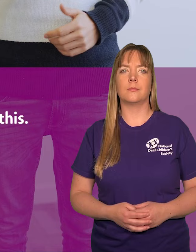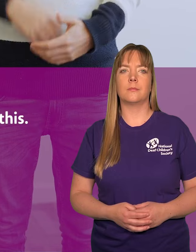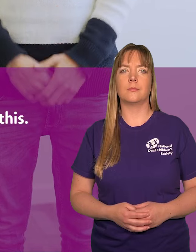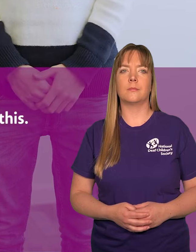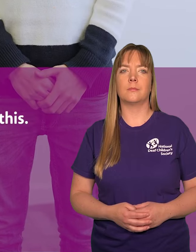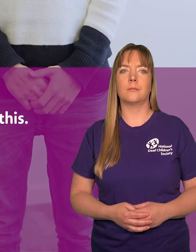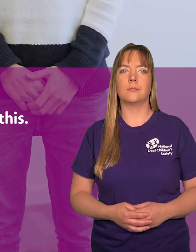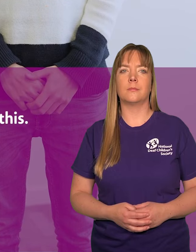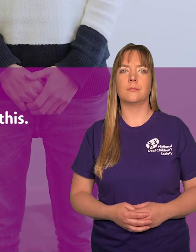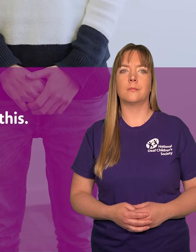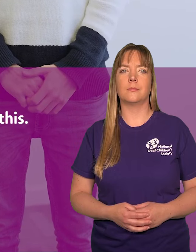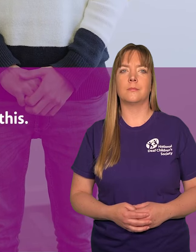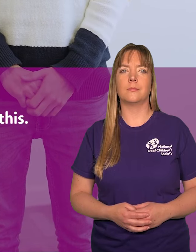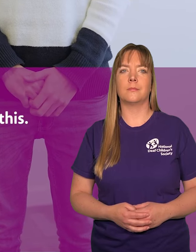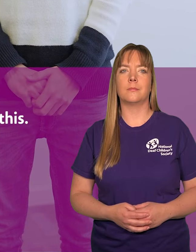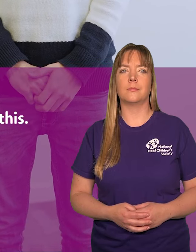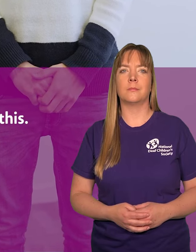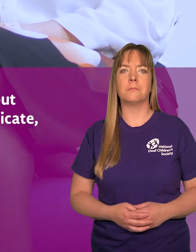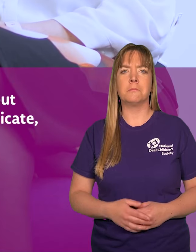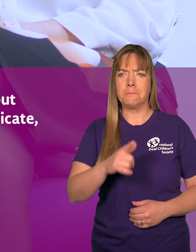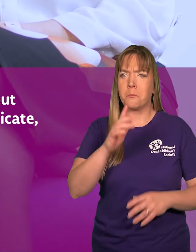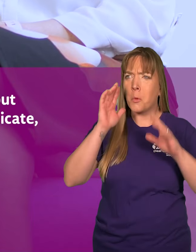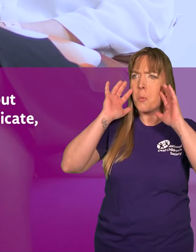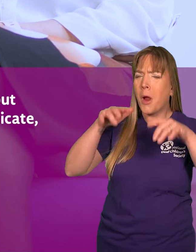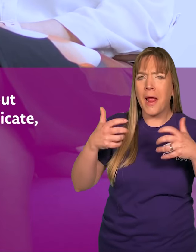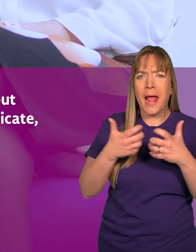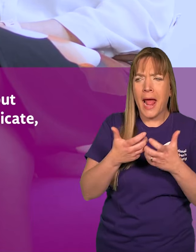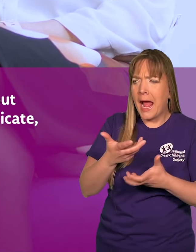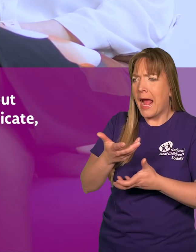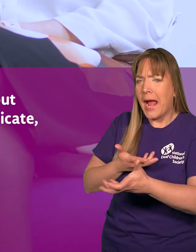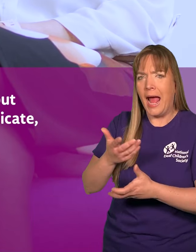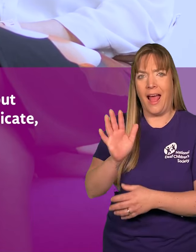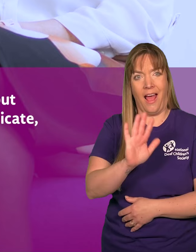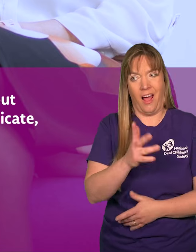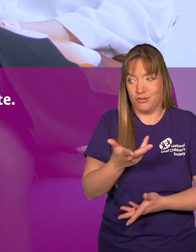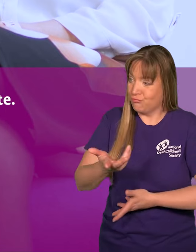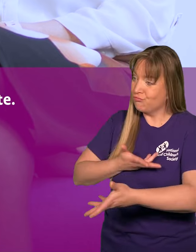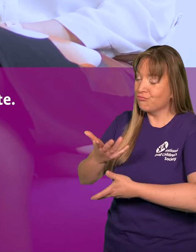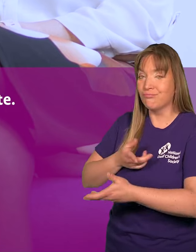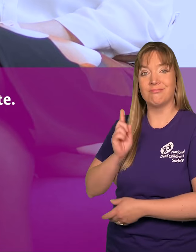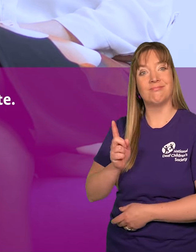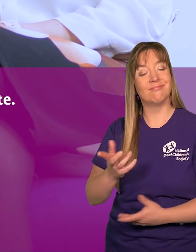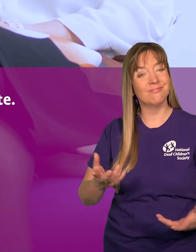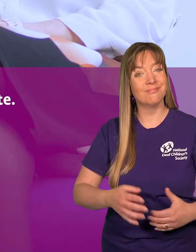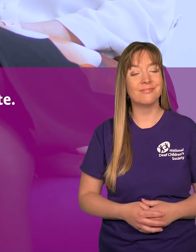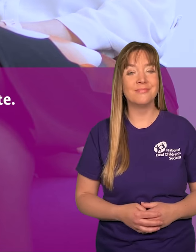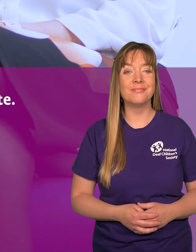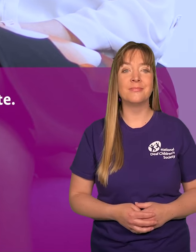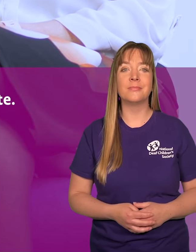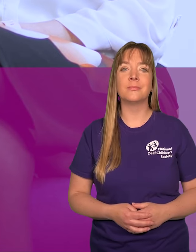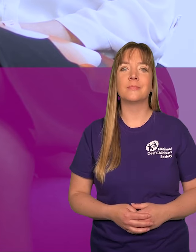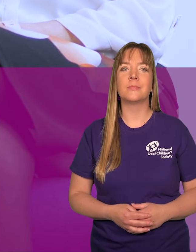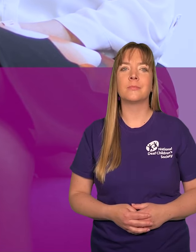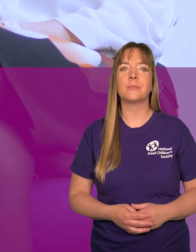this, whereas in the south, 6 is signed like this. Don't worry about how to communicate, just communicate.